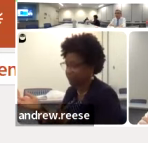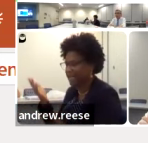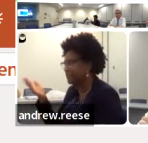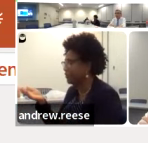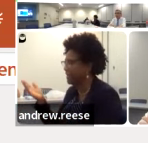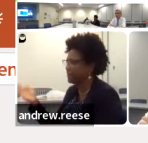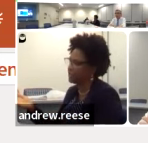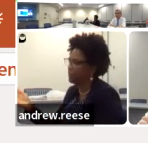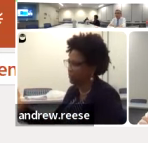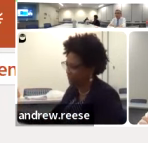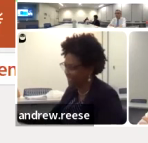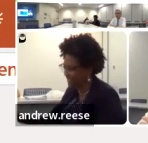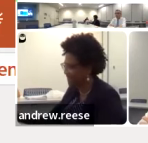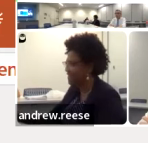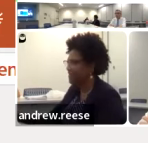opportunities,